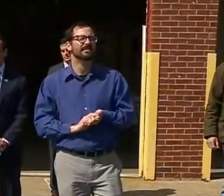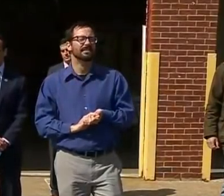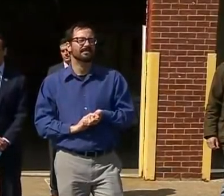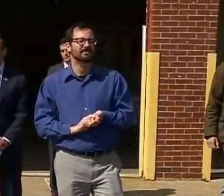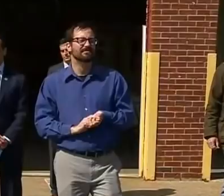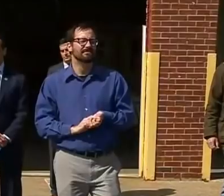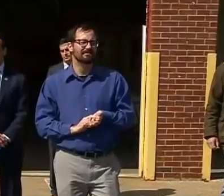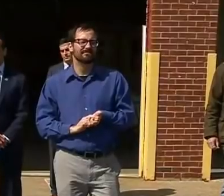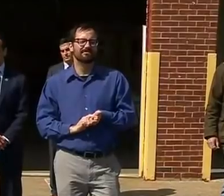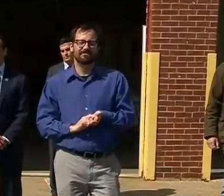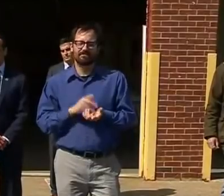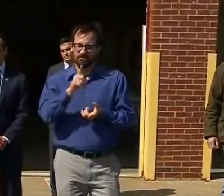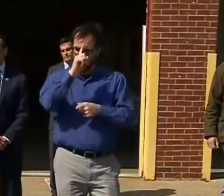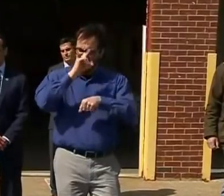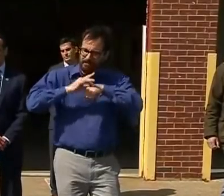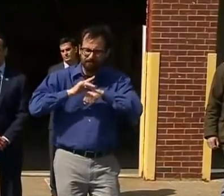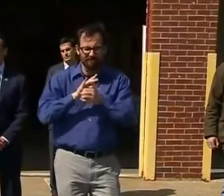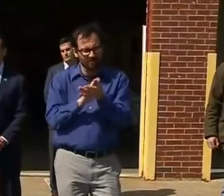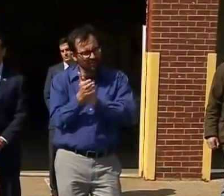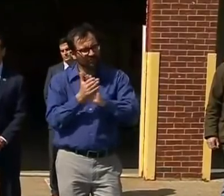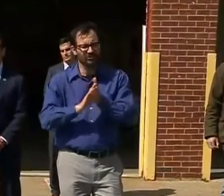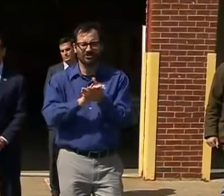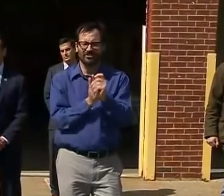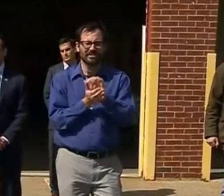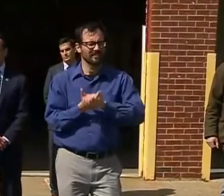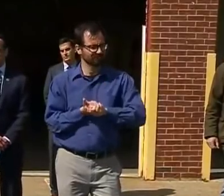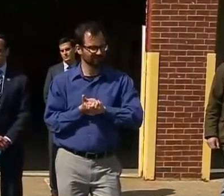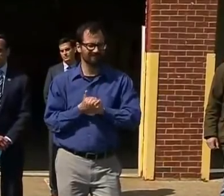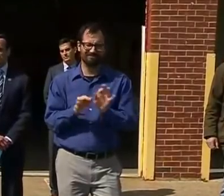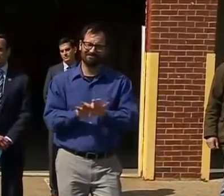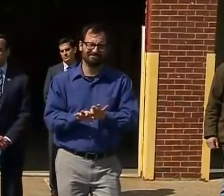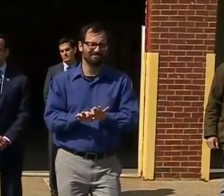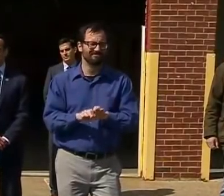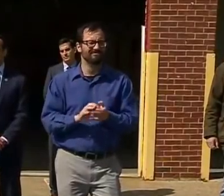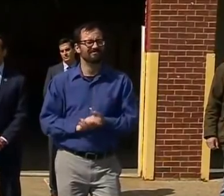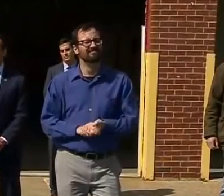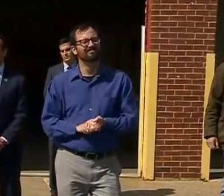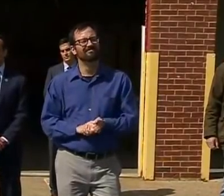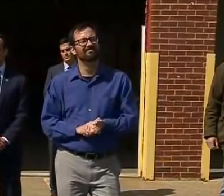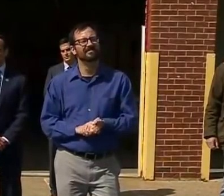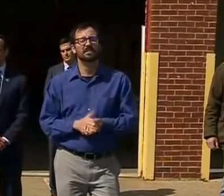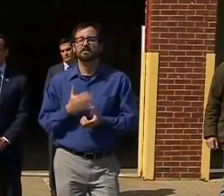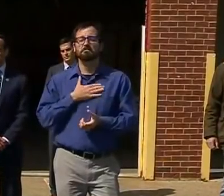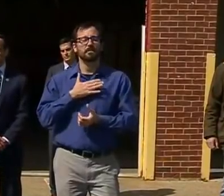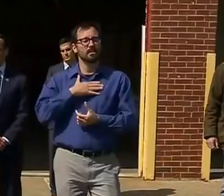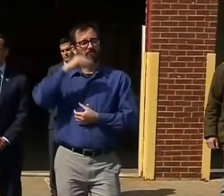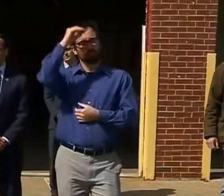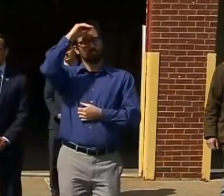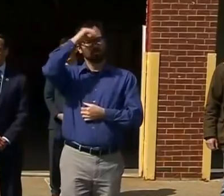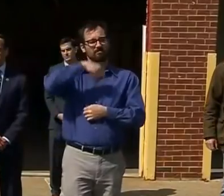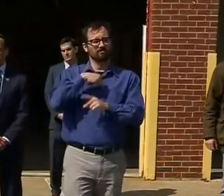on what we have seen just generally out there, people have been pretty good about that.